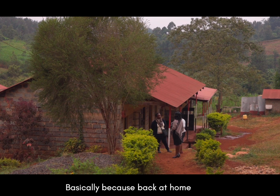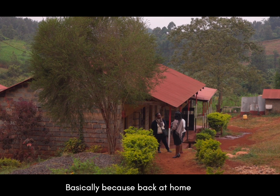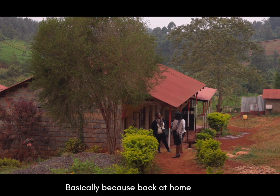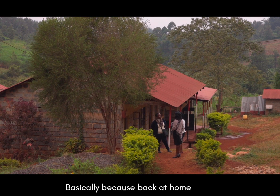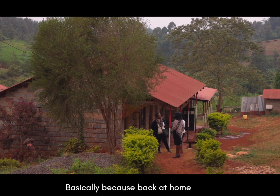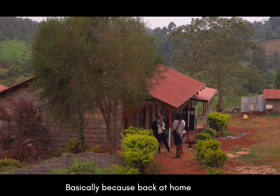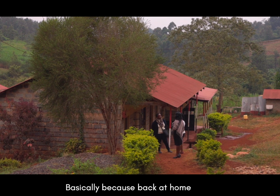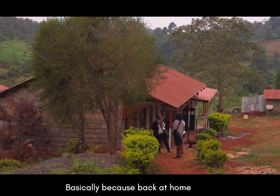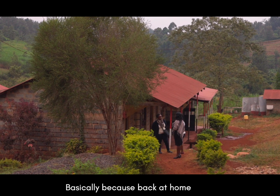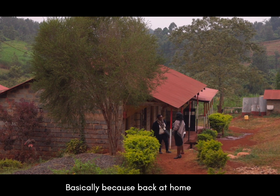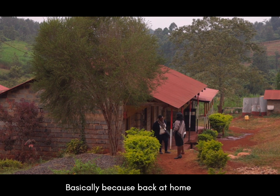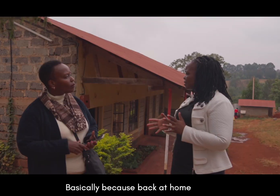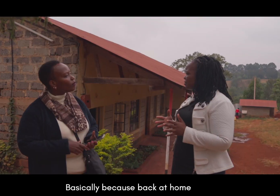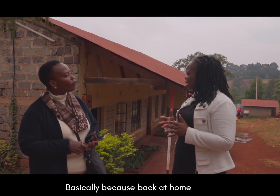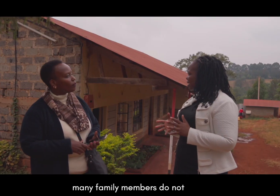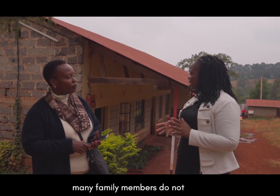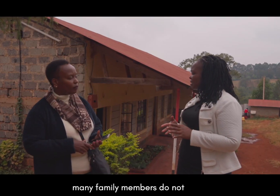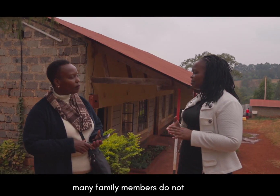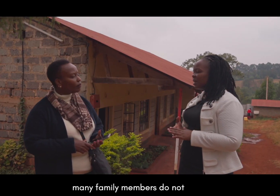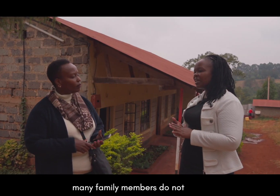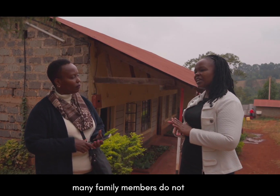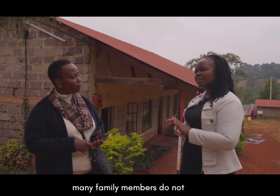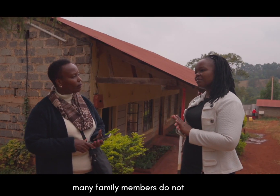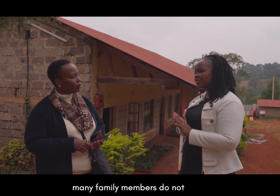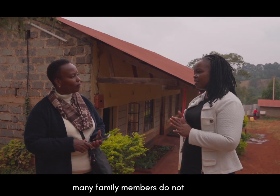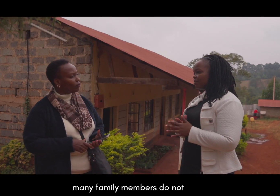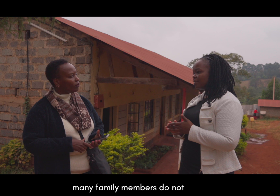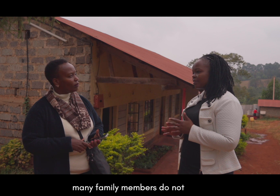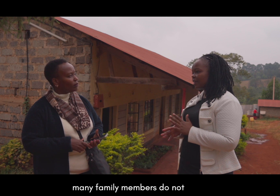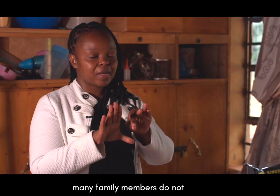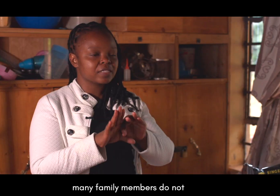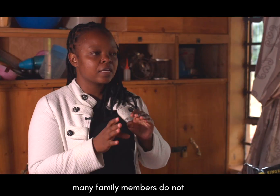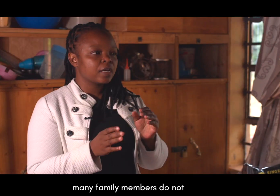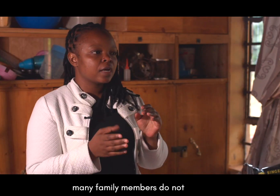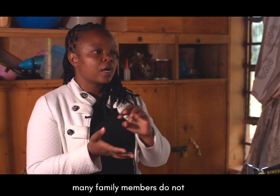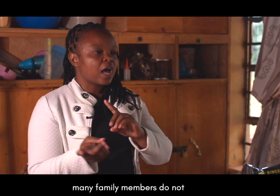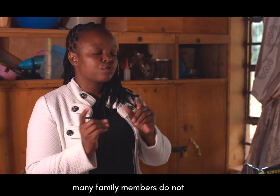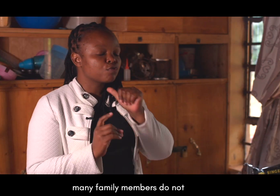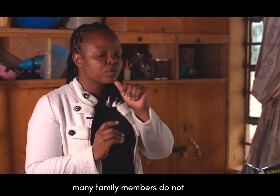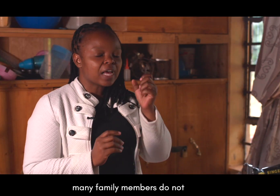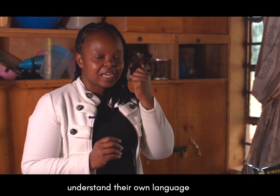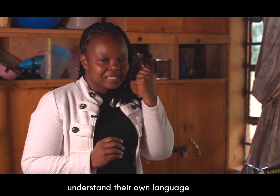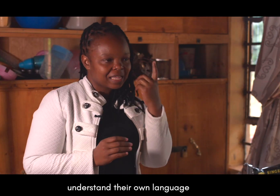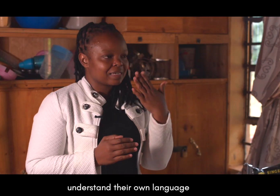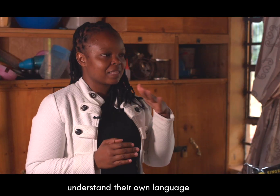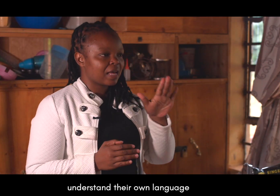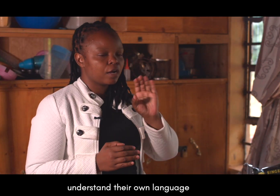Basically because back at home, many family members do not understand their